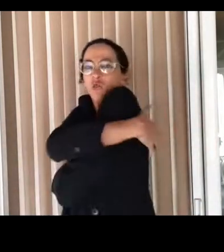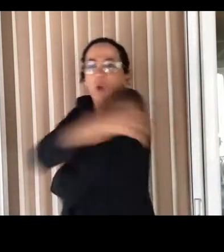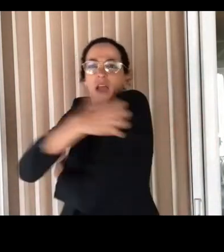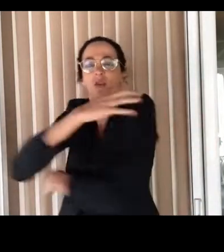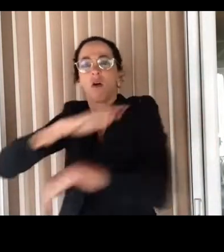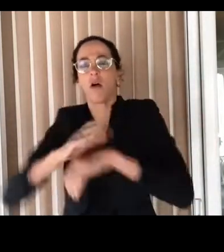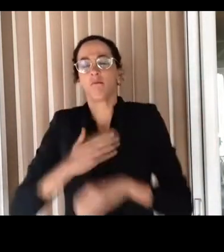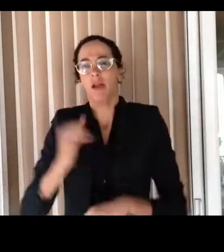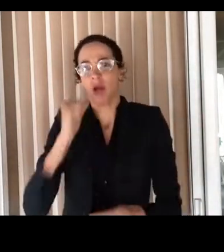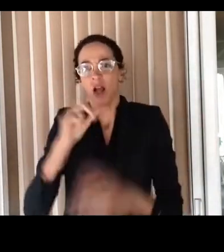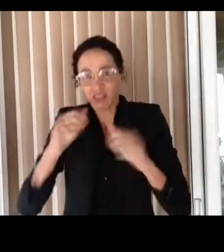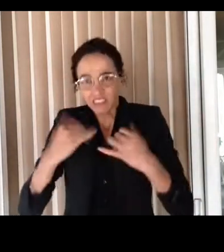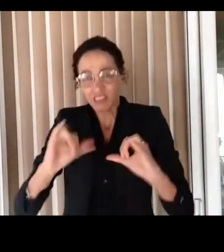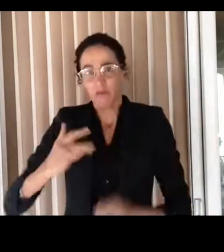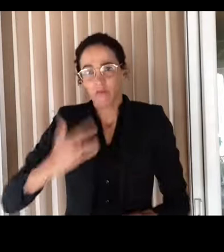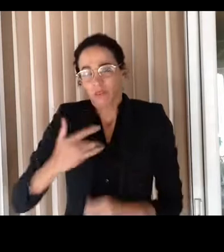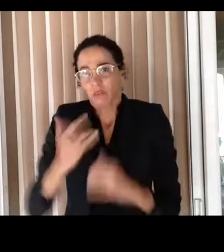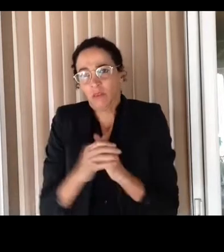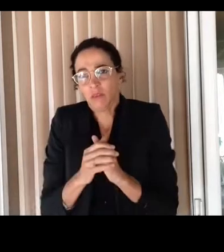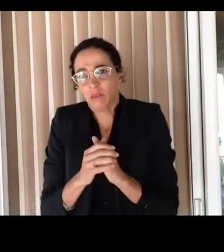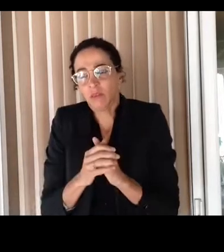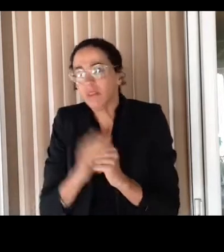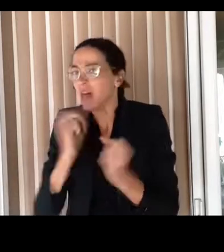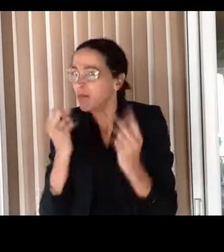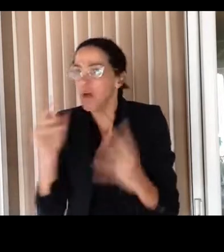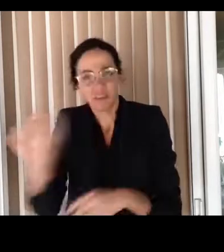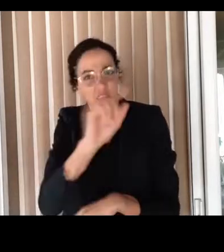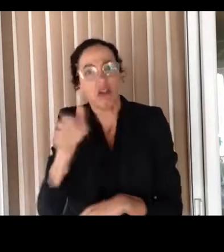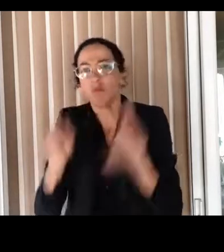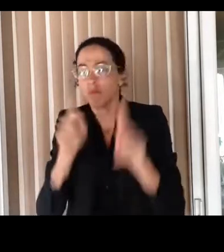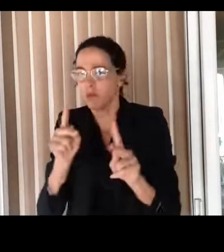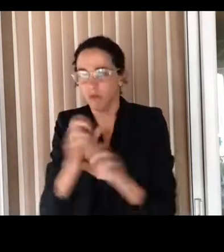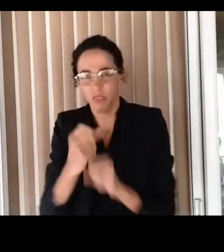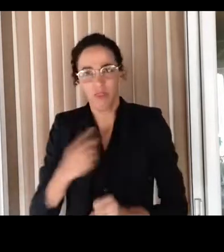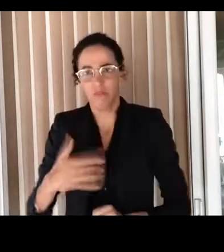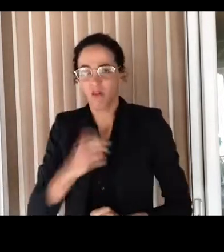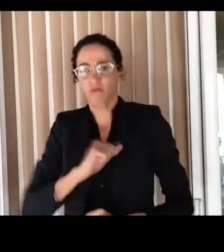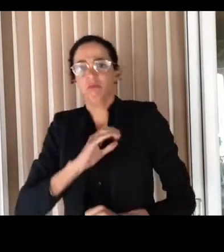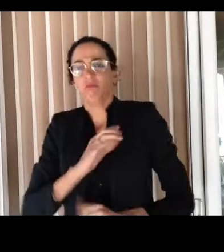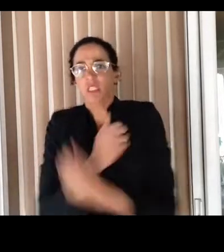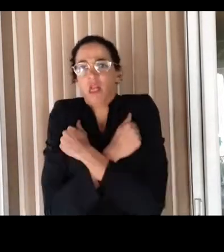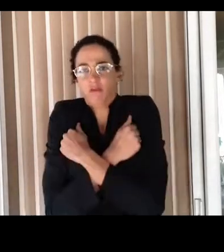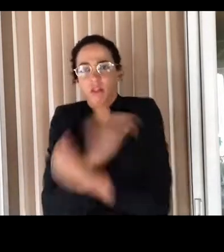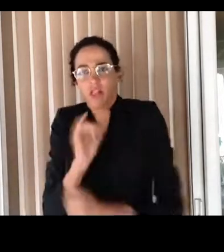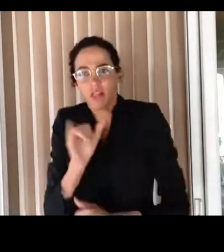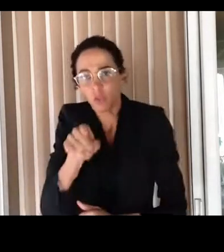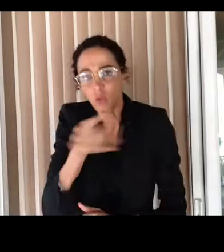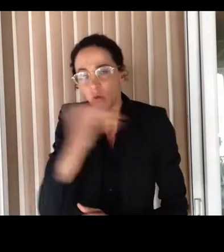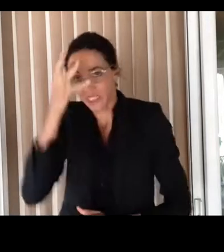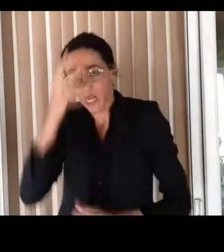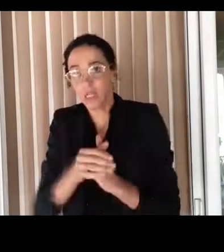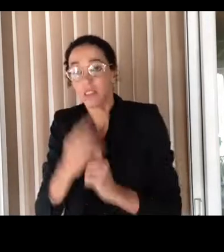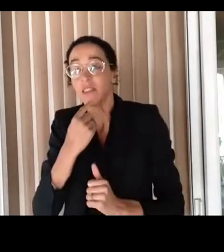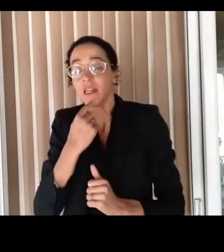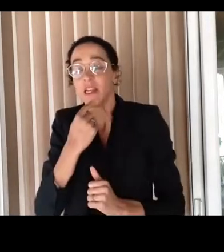Not many people have ever made me feel more loved than you and Dad, and saying I miss you both is an understatement. The love